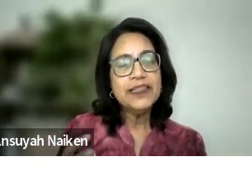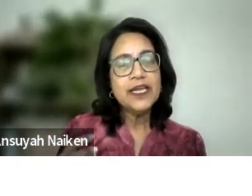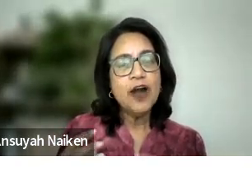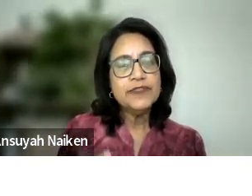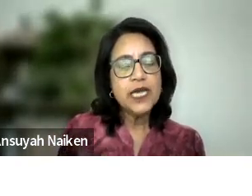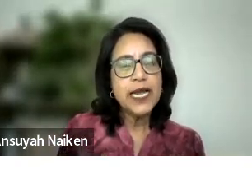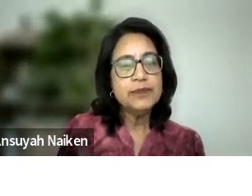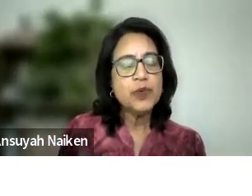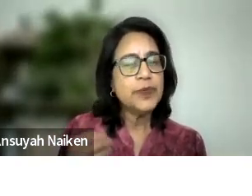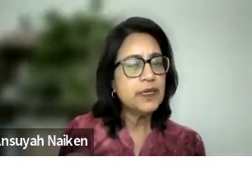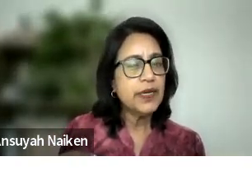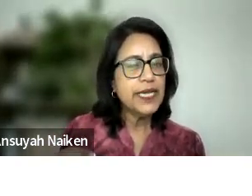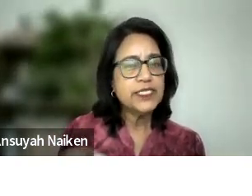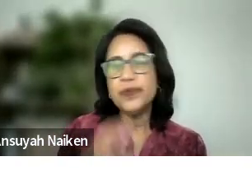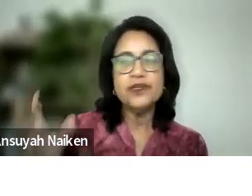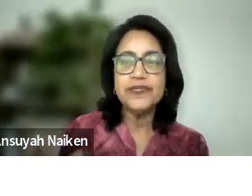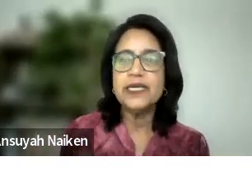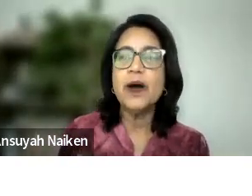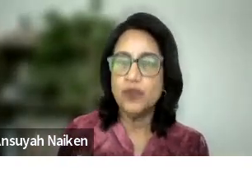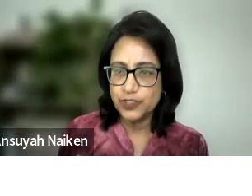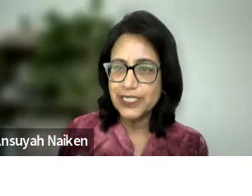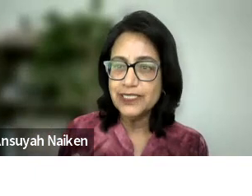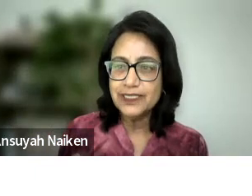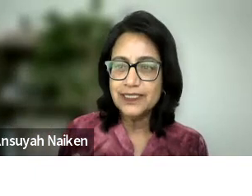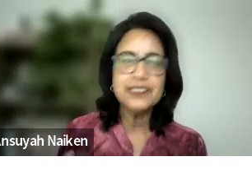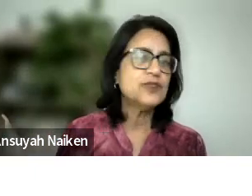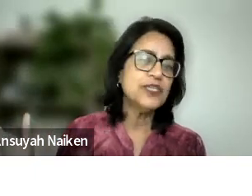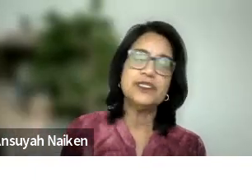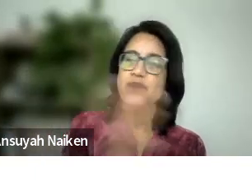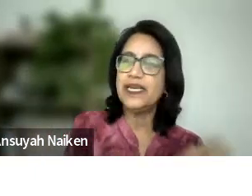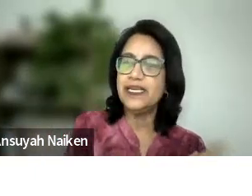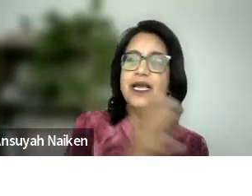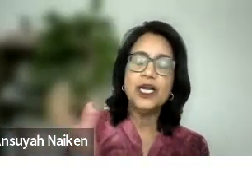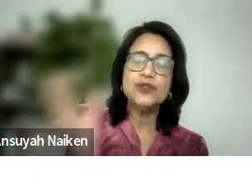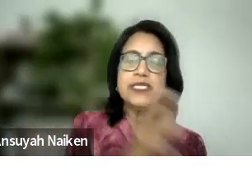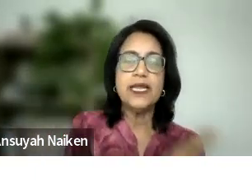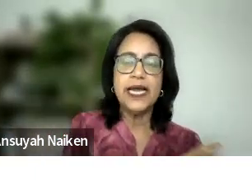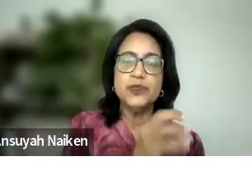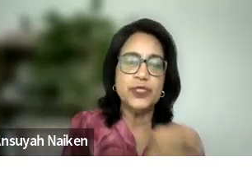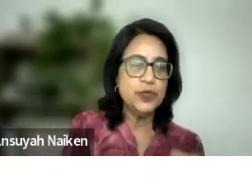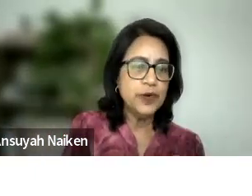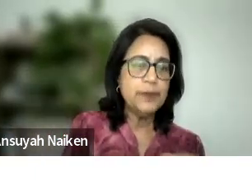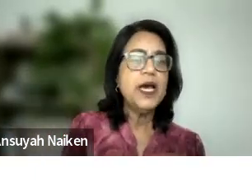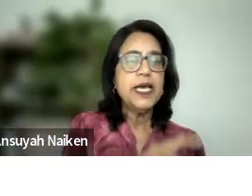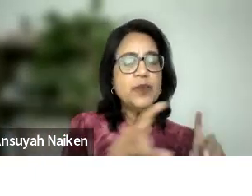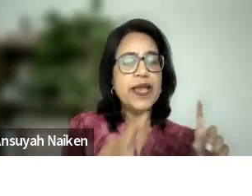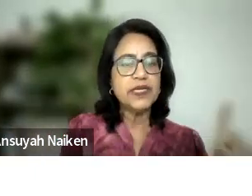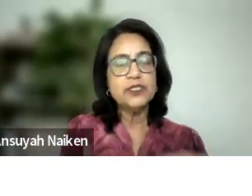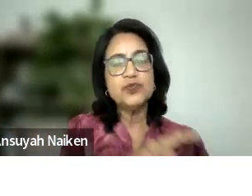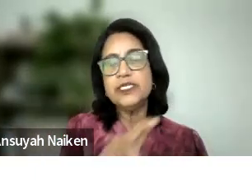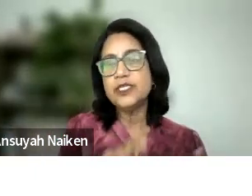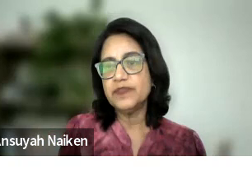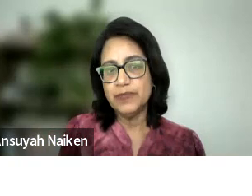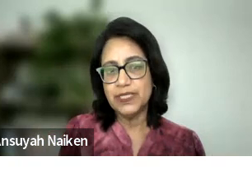Asia, I think oftentimes when we think about Asia, we don't even think about Russia, because Russia is really closely aligned with Europe. Then we